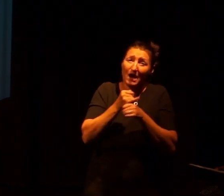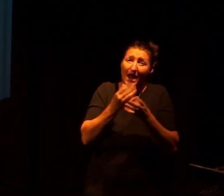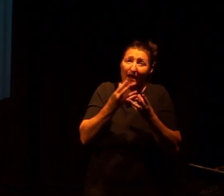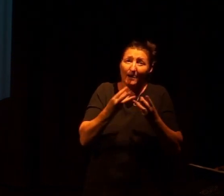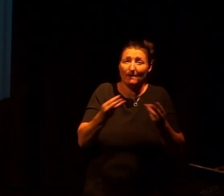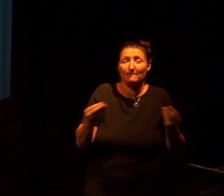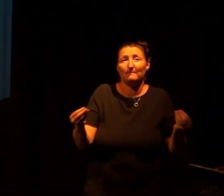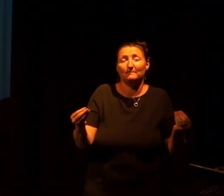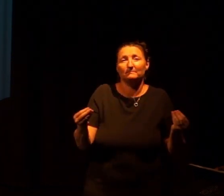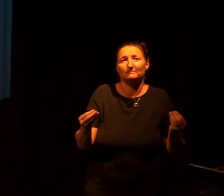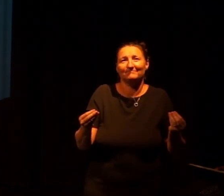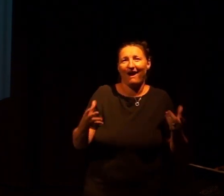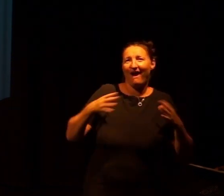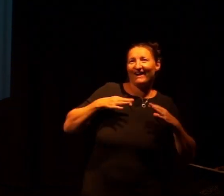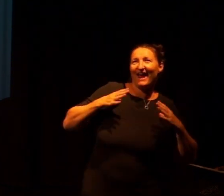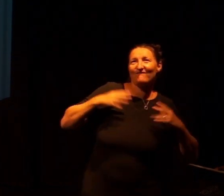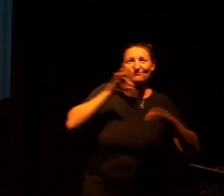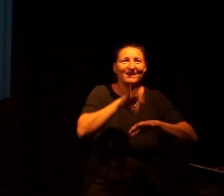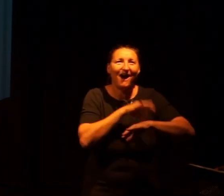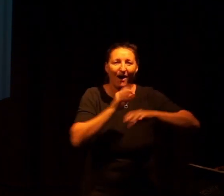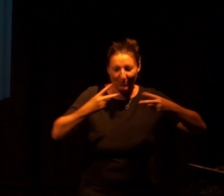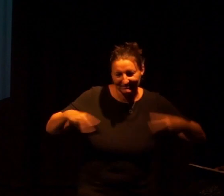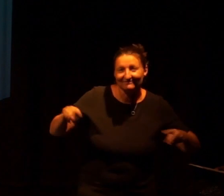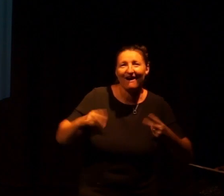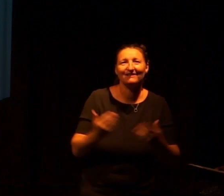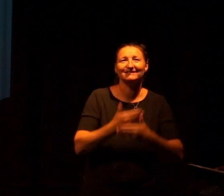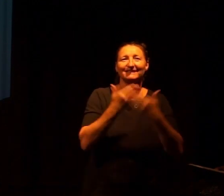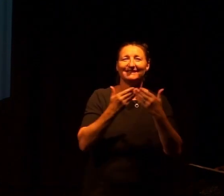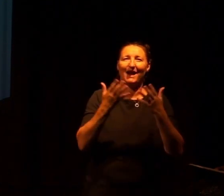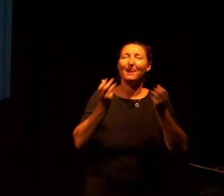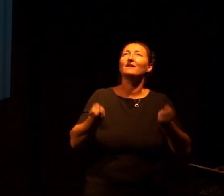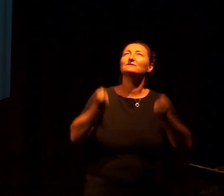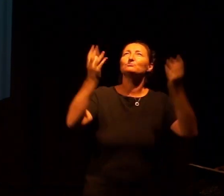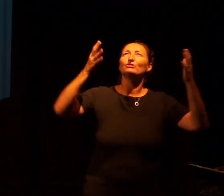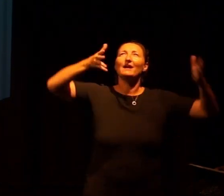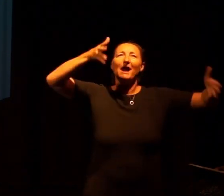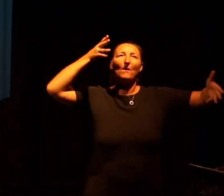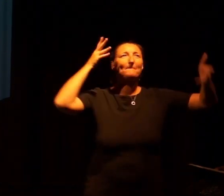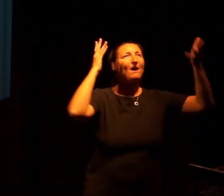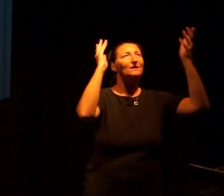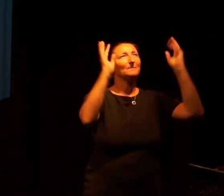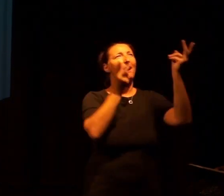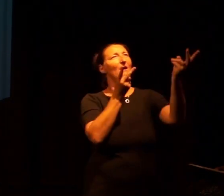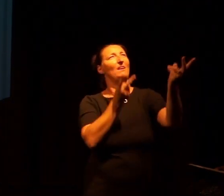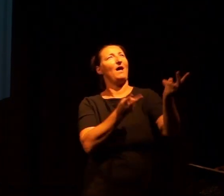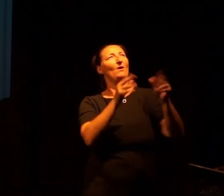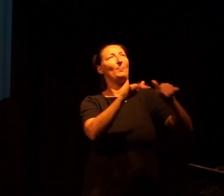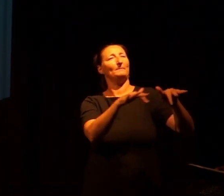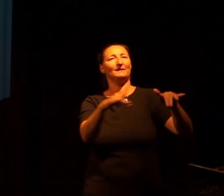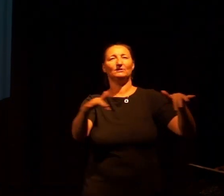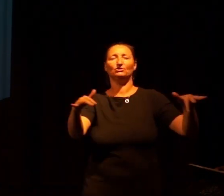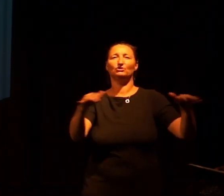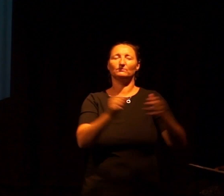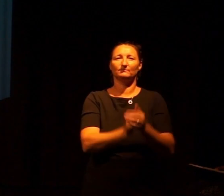My carefree hours and dancing days, like spring clouds that pass me by as I lay by the